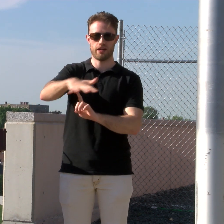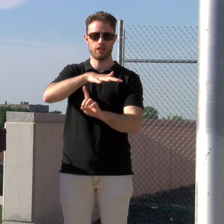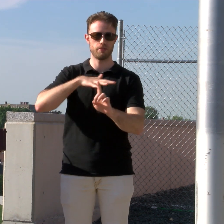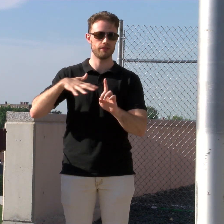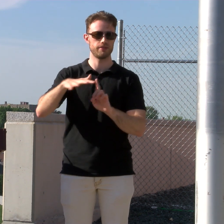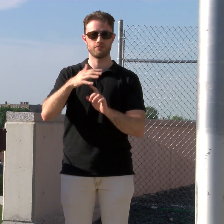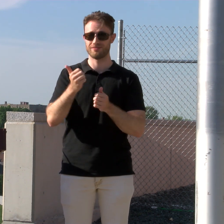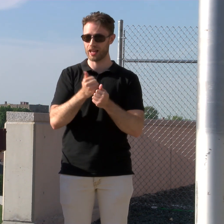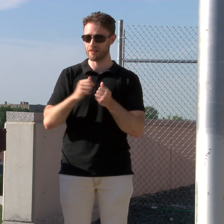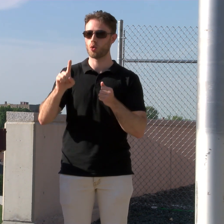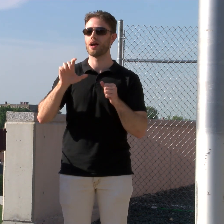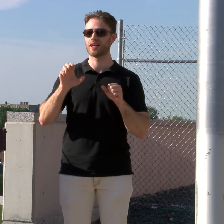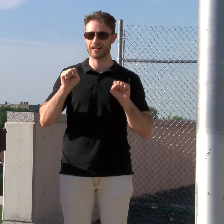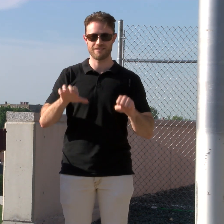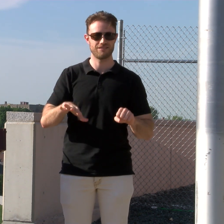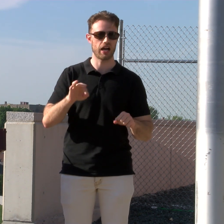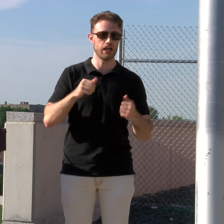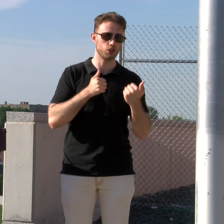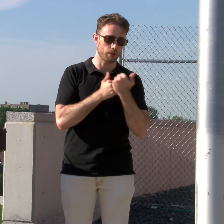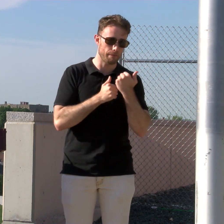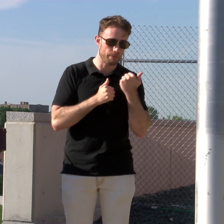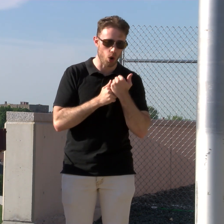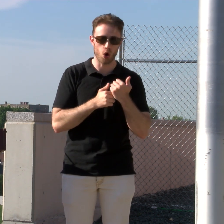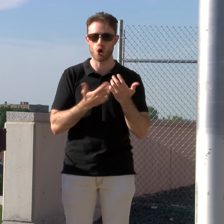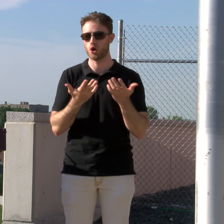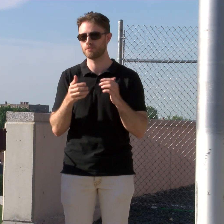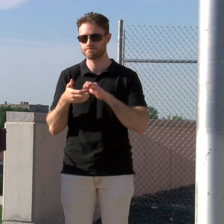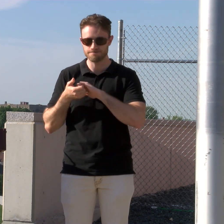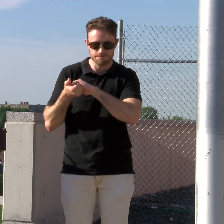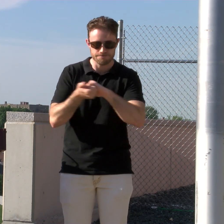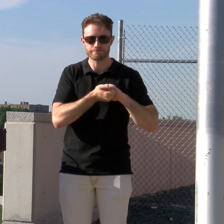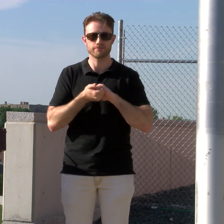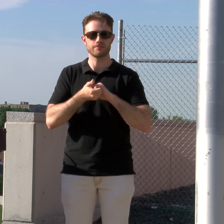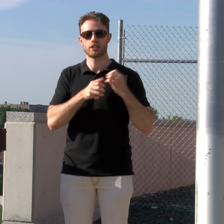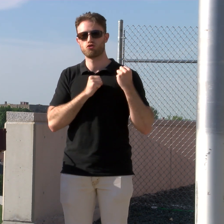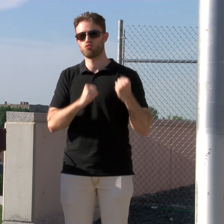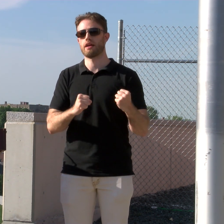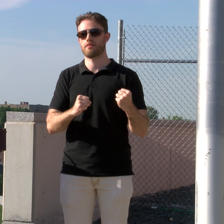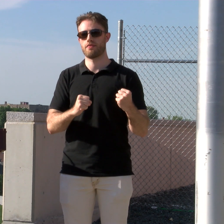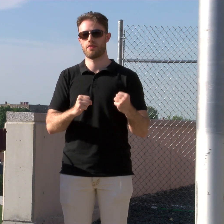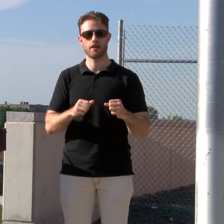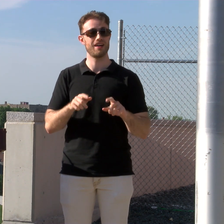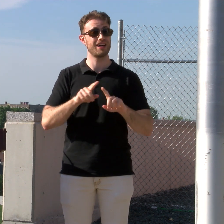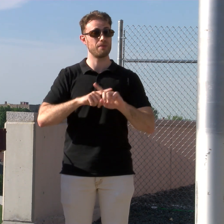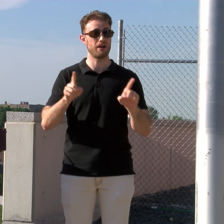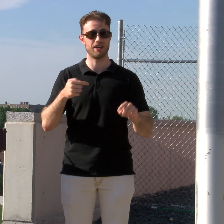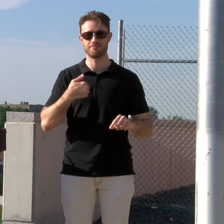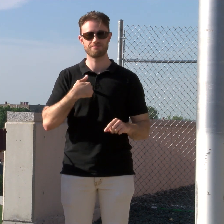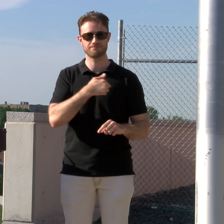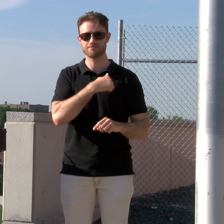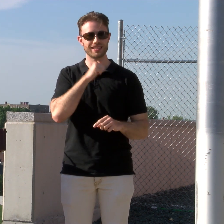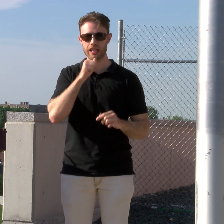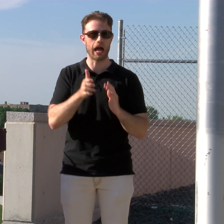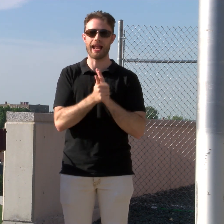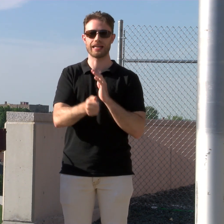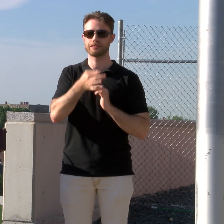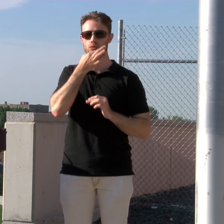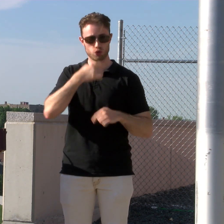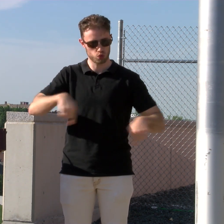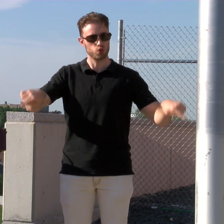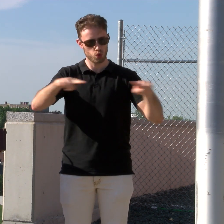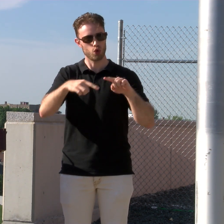where everyone can find support, solidarity, and strength. But we are not experts. You